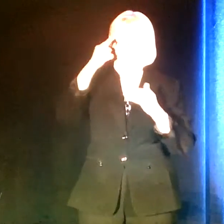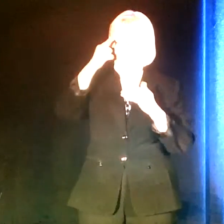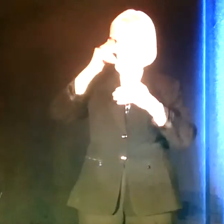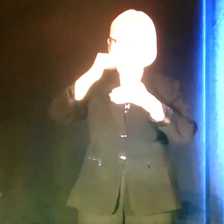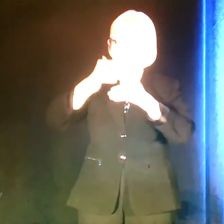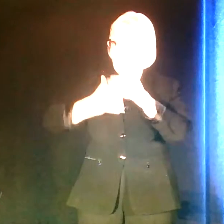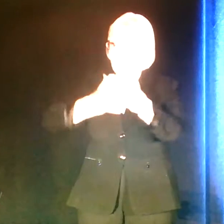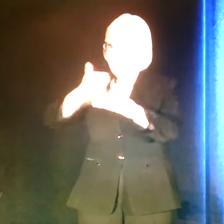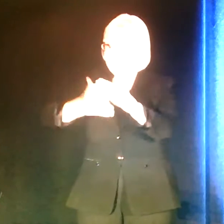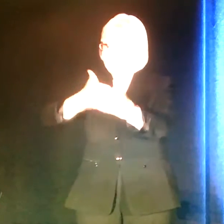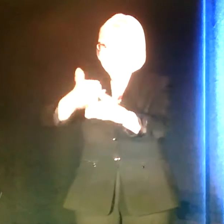say.